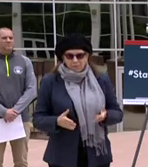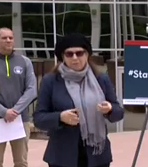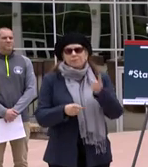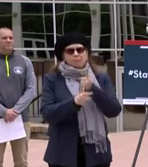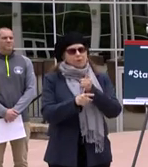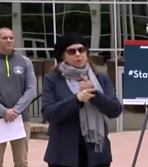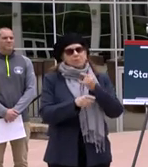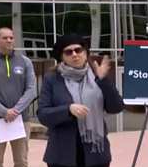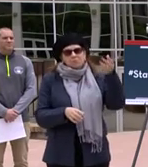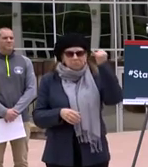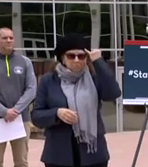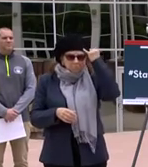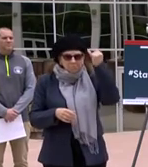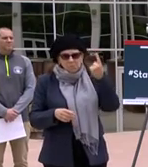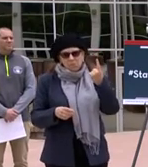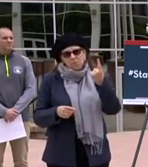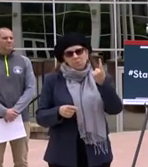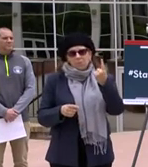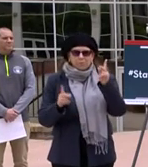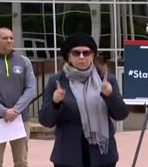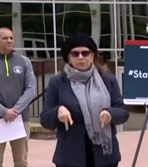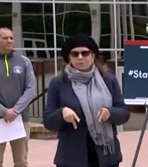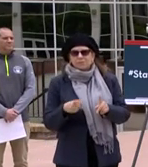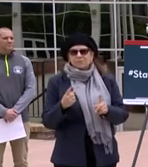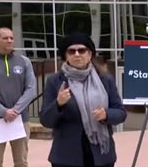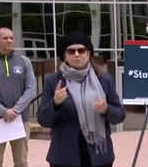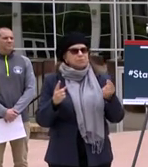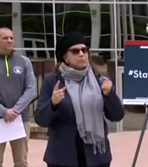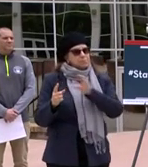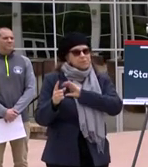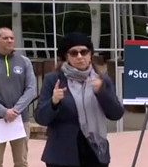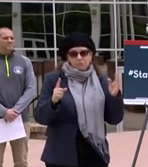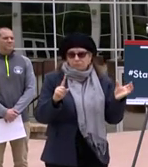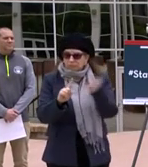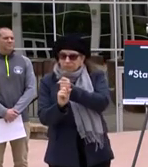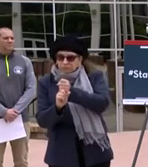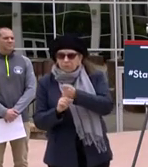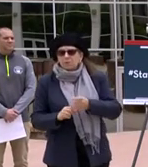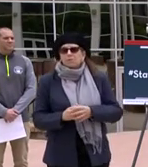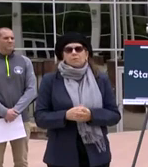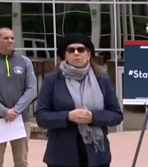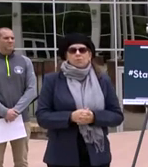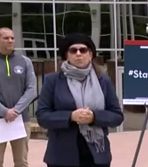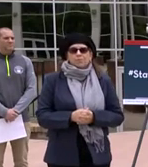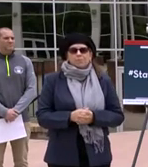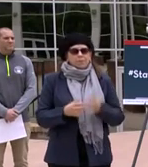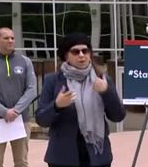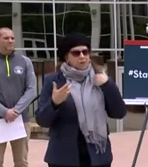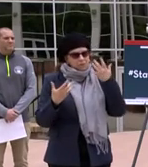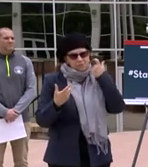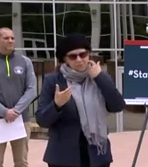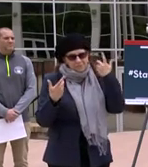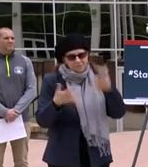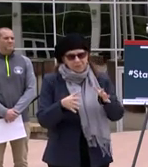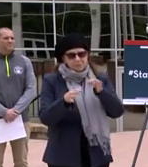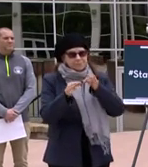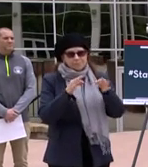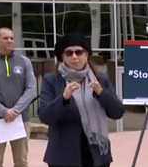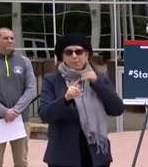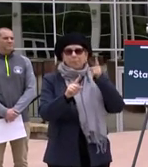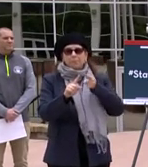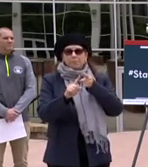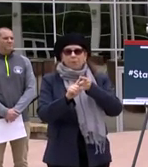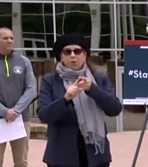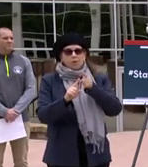which you could actually be arrested. As I said again, Sam, the point is not to arrest anybody. The point is for people to stay at